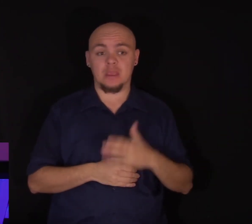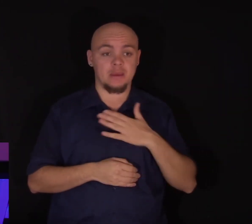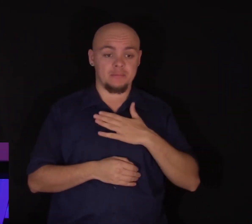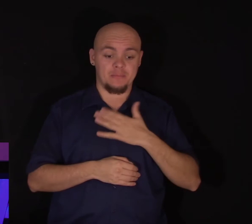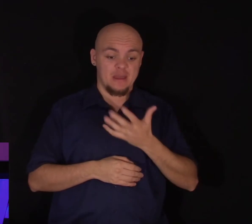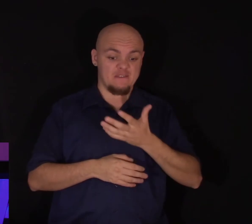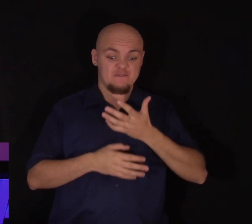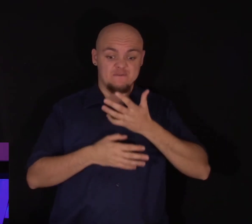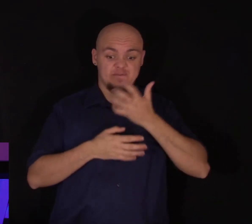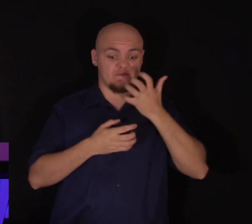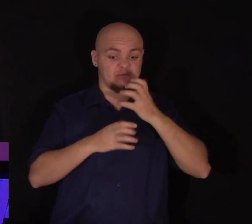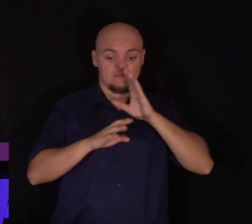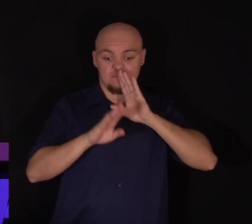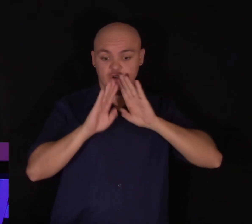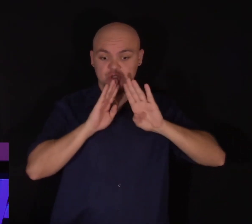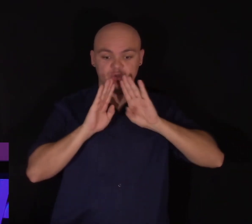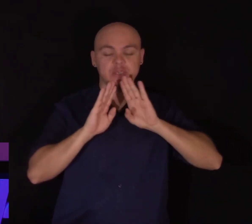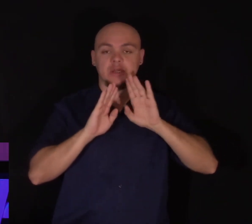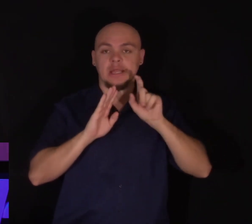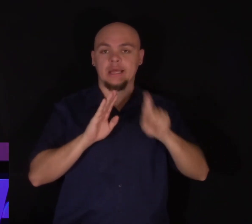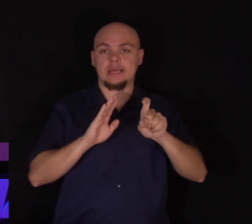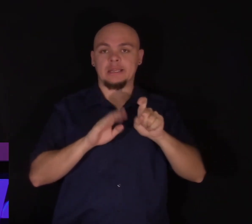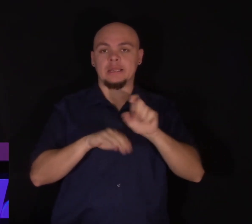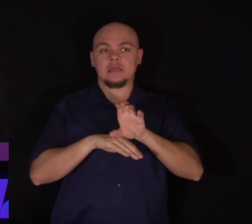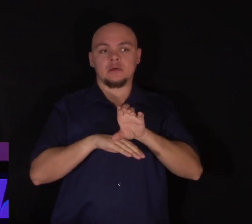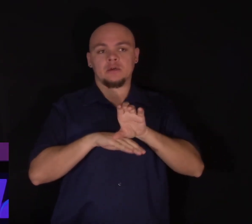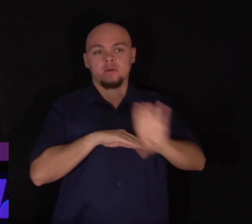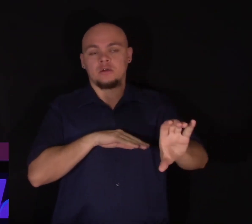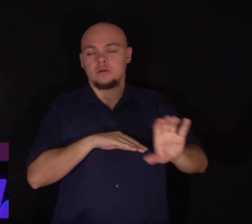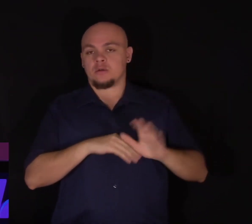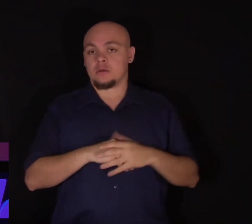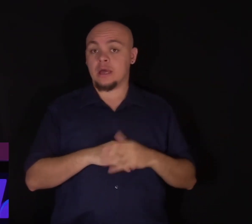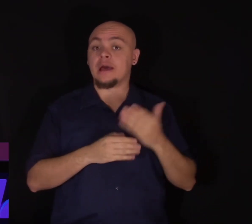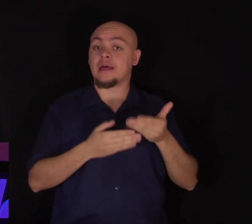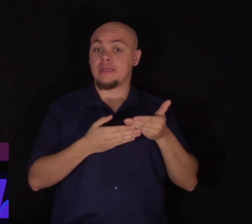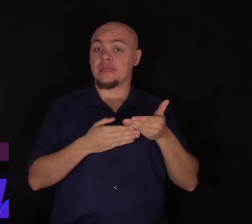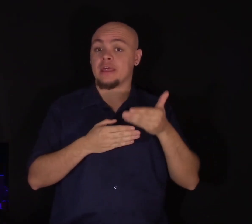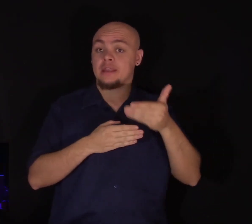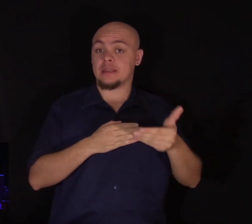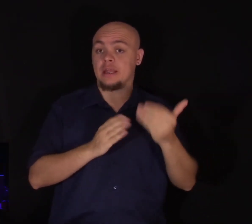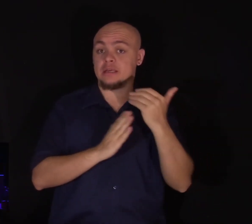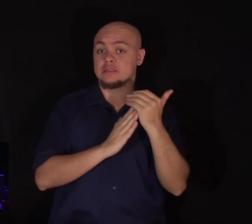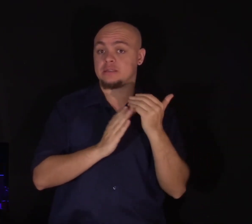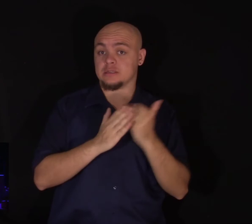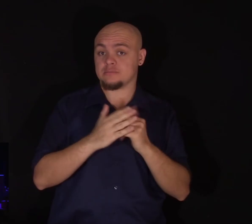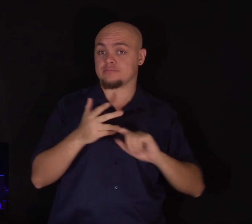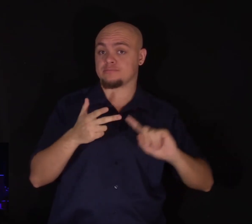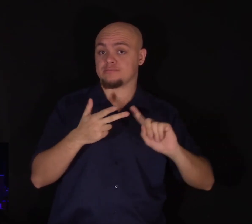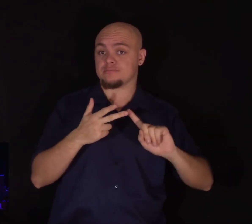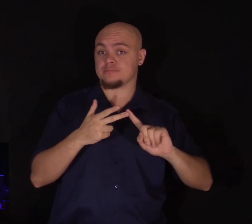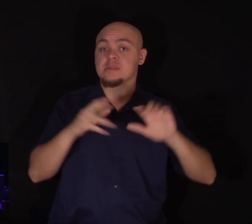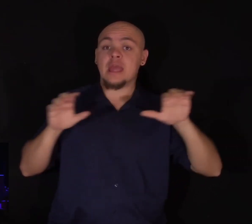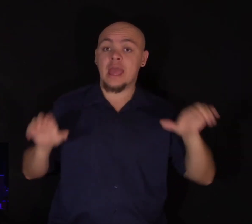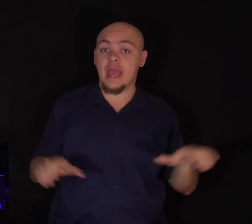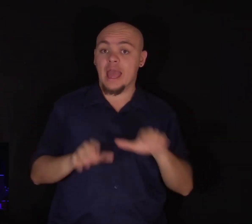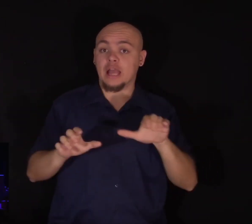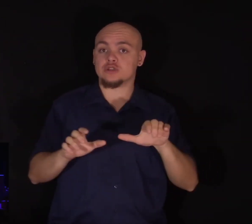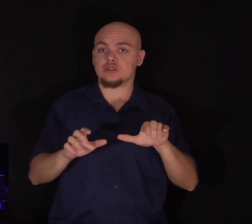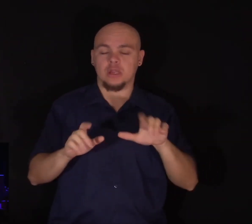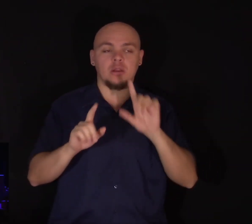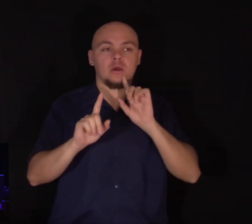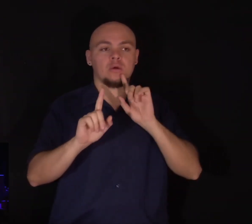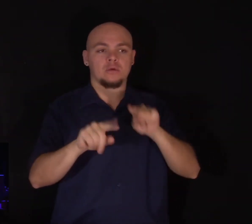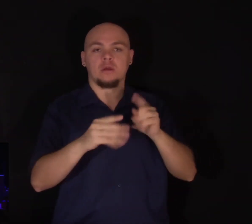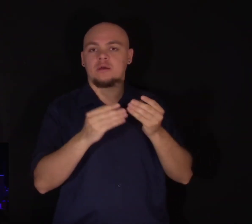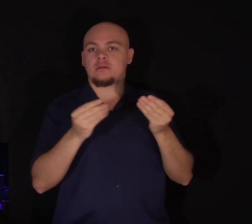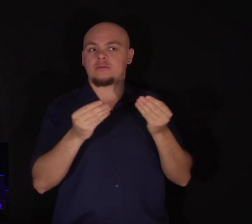frustration. And that makes sense to me now, because here's our next lesson. Action really is the cure for fear.